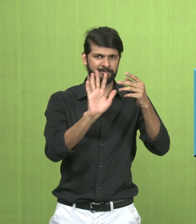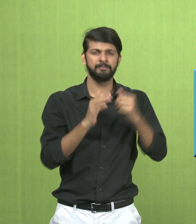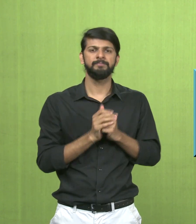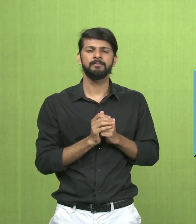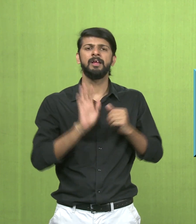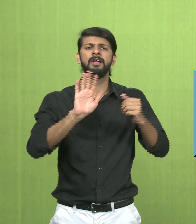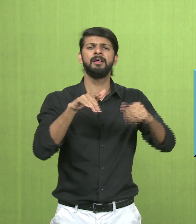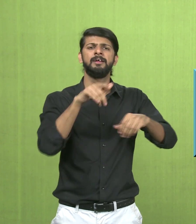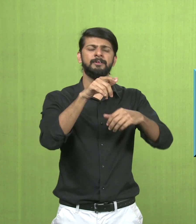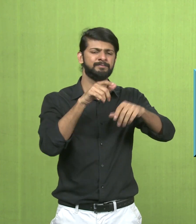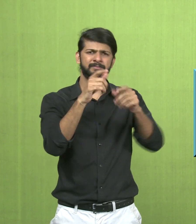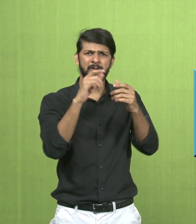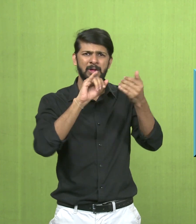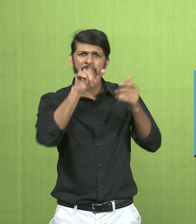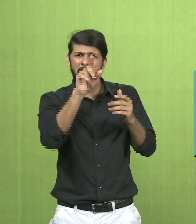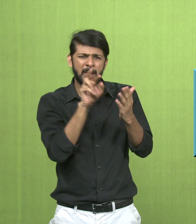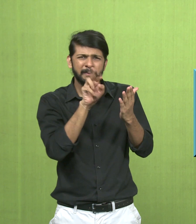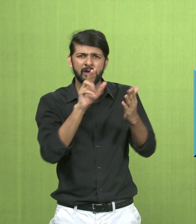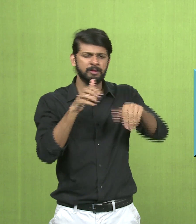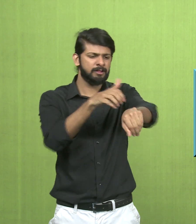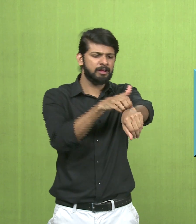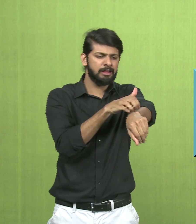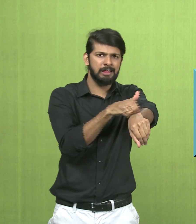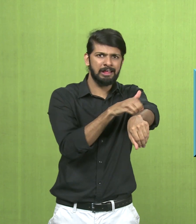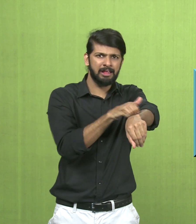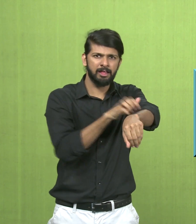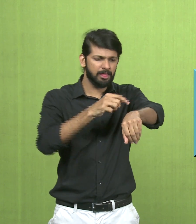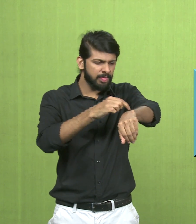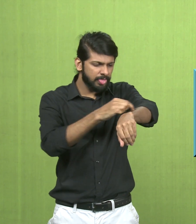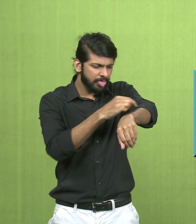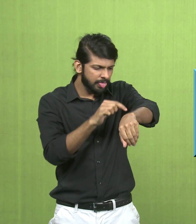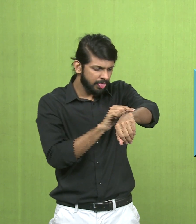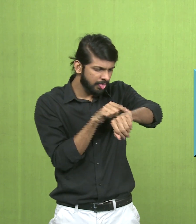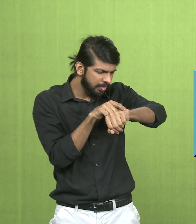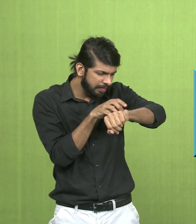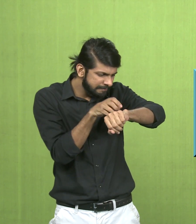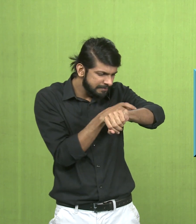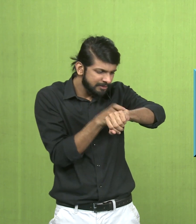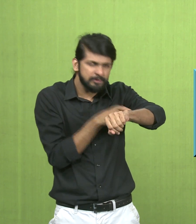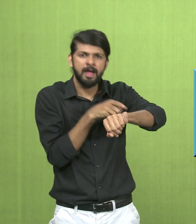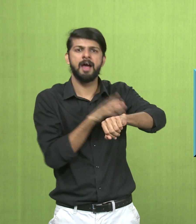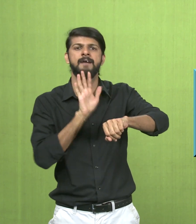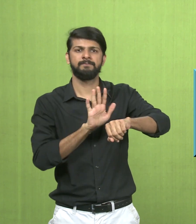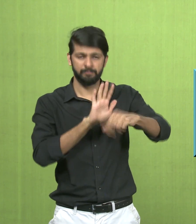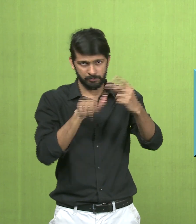has a different meaning when it comes to art, but generally it means when you scratch a surface. So, sometimes you scratch yourself,